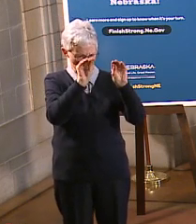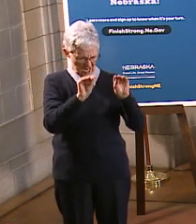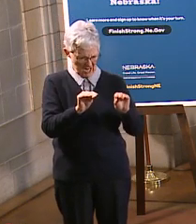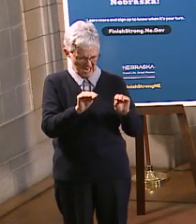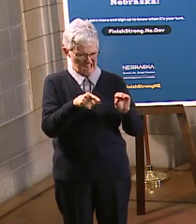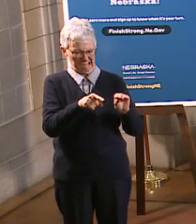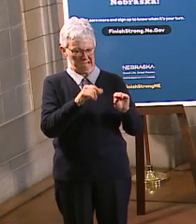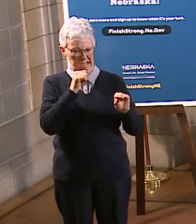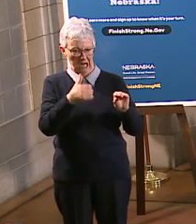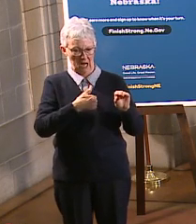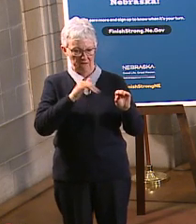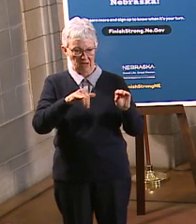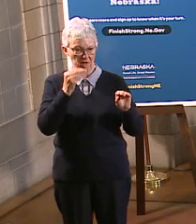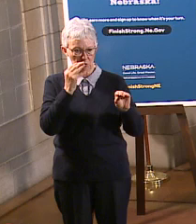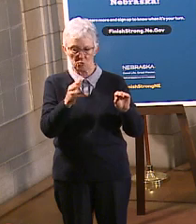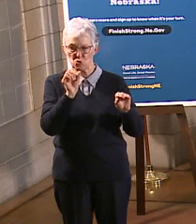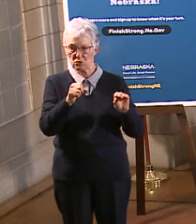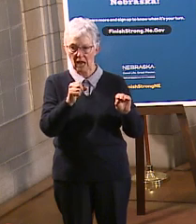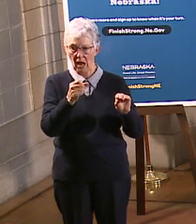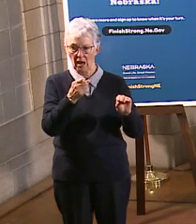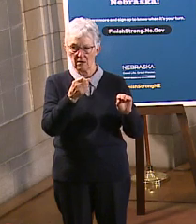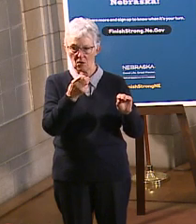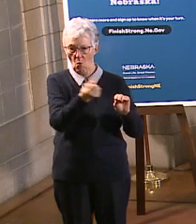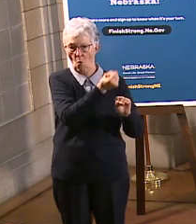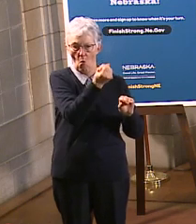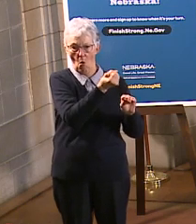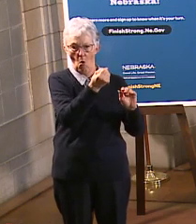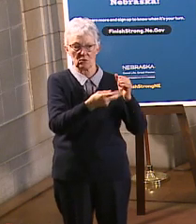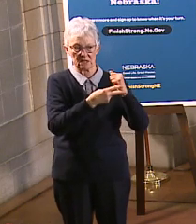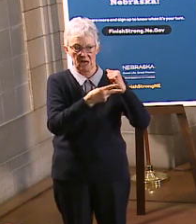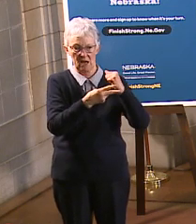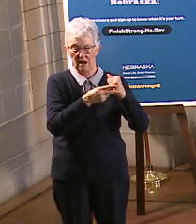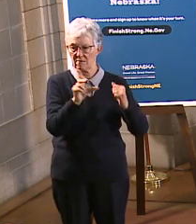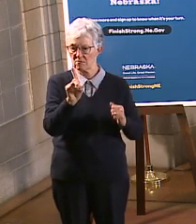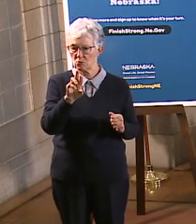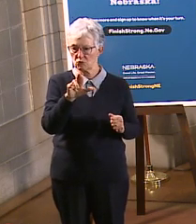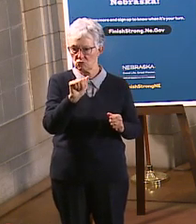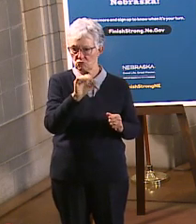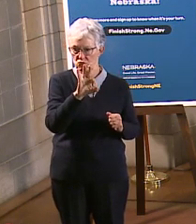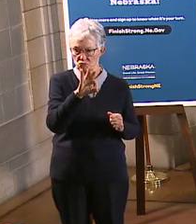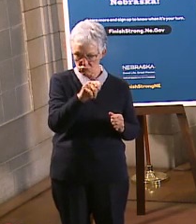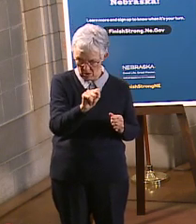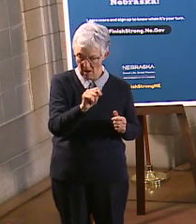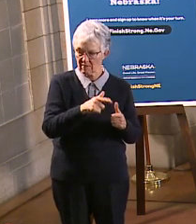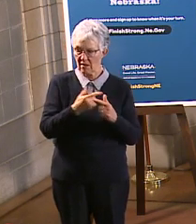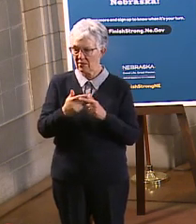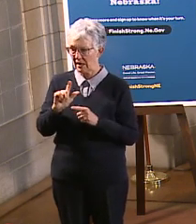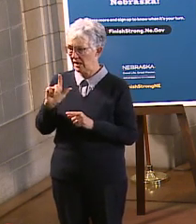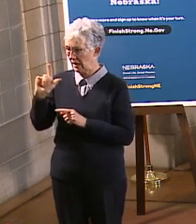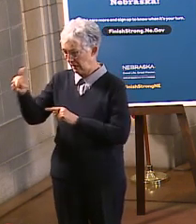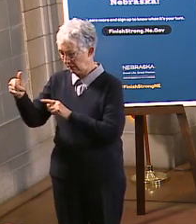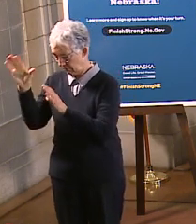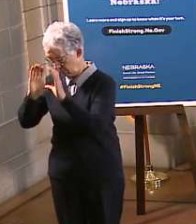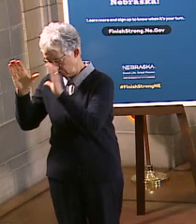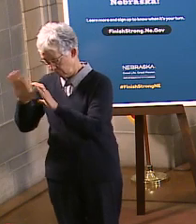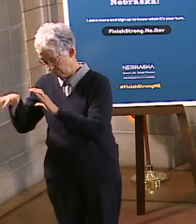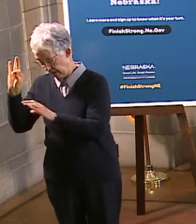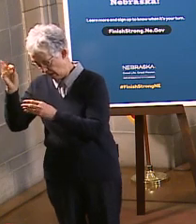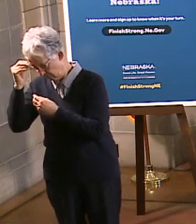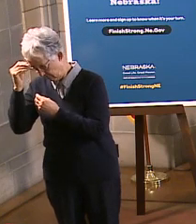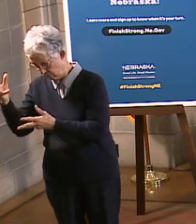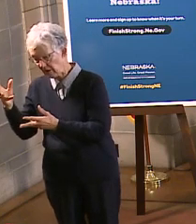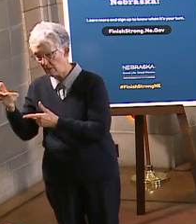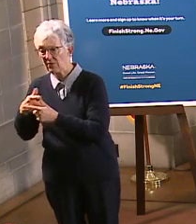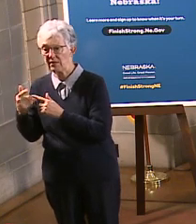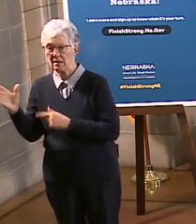finally submit the documentation. NYFA's website and YouTube channels, nyfa.org, will have